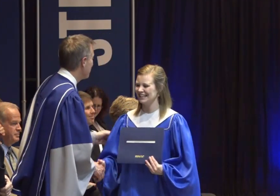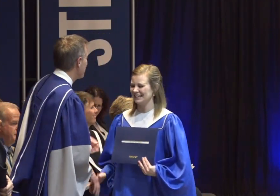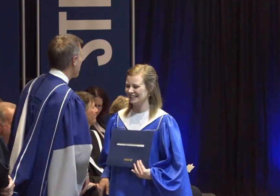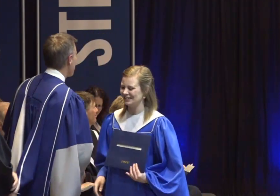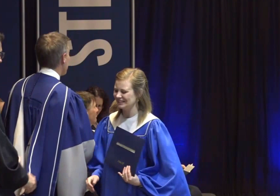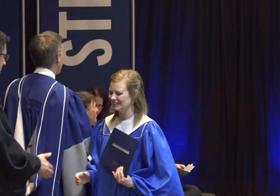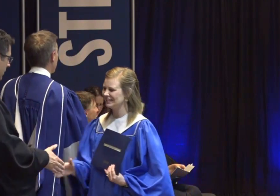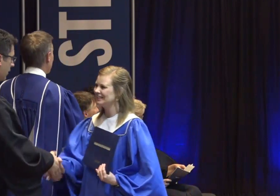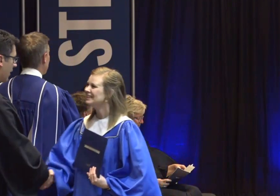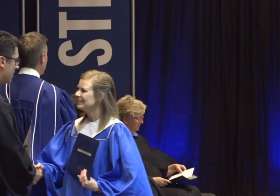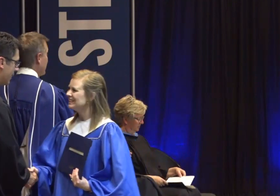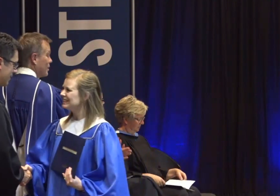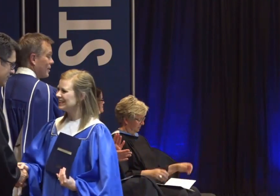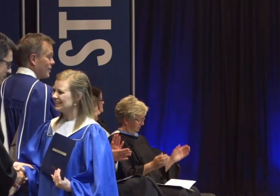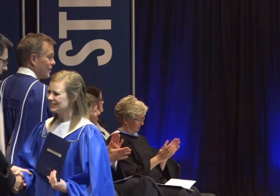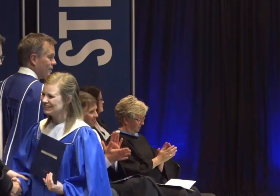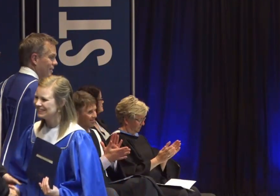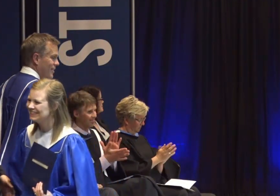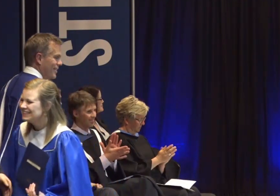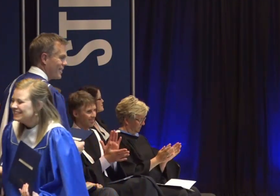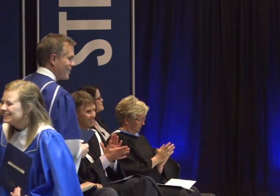Sarah Buell, honors.